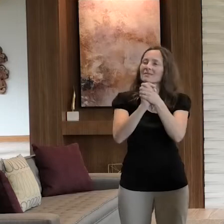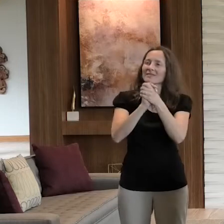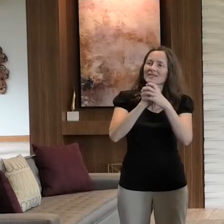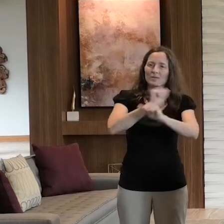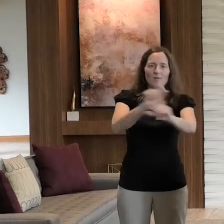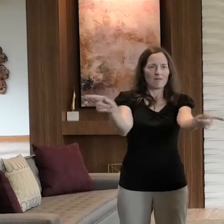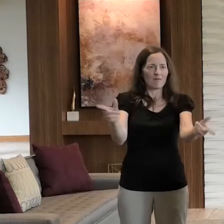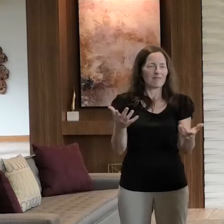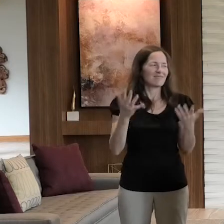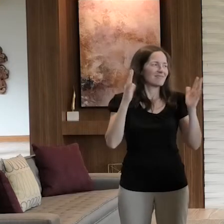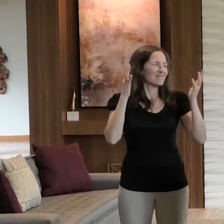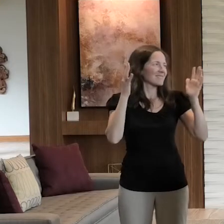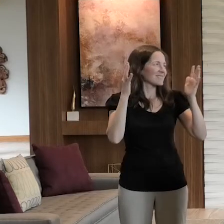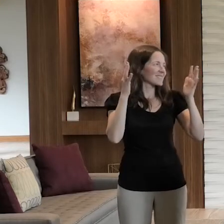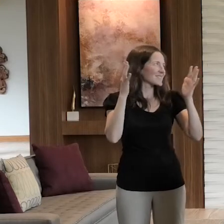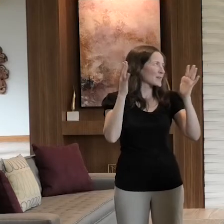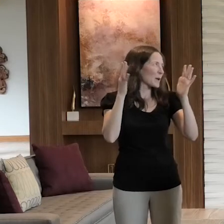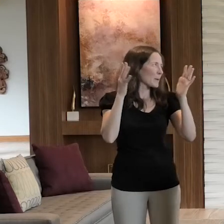everybody.